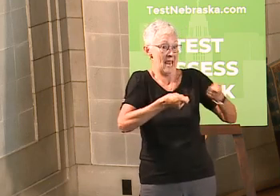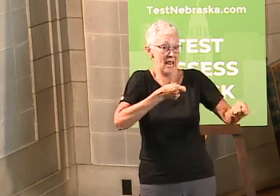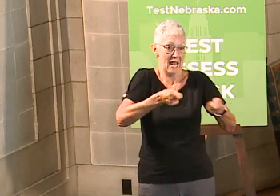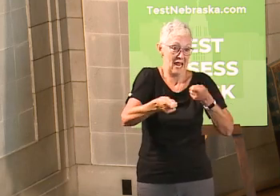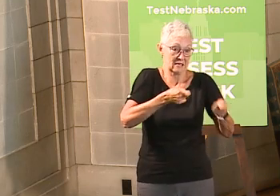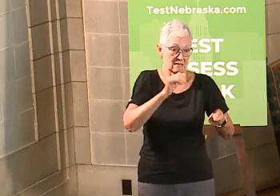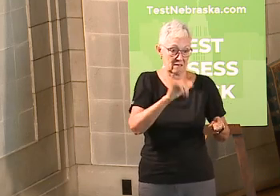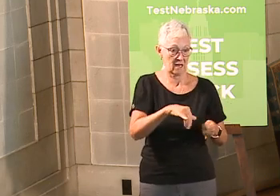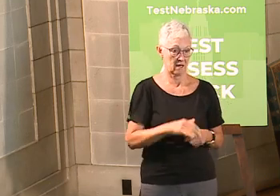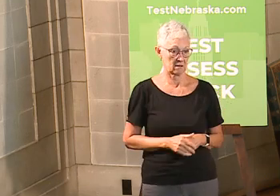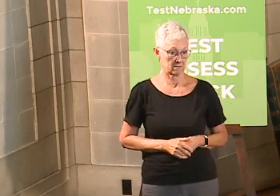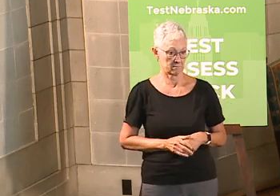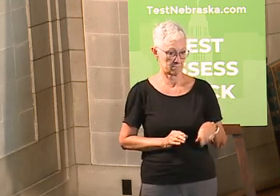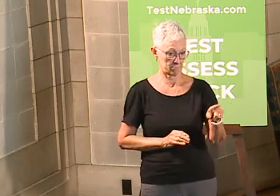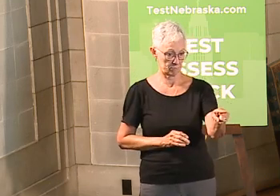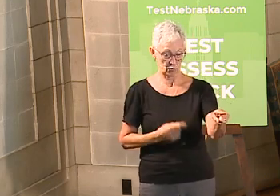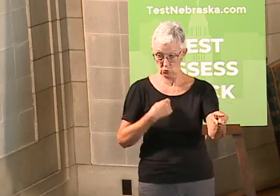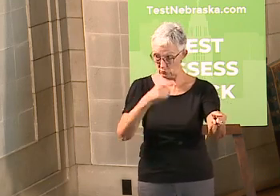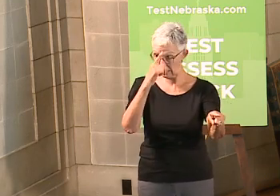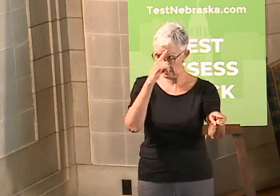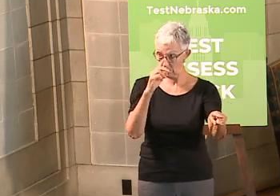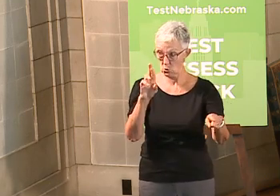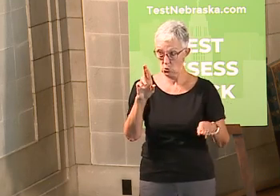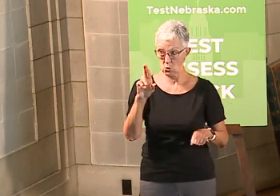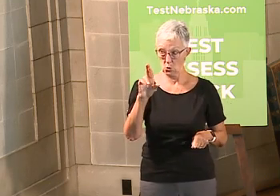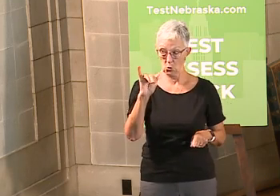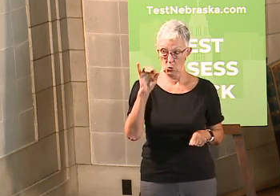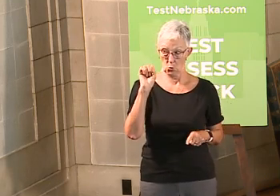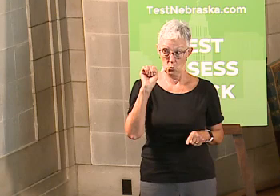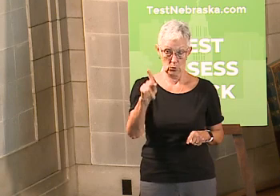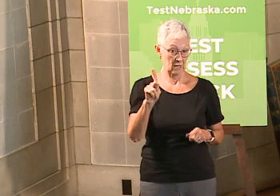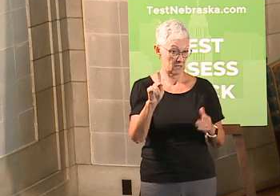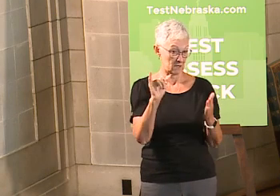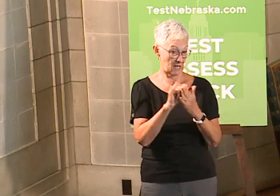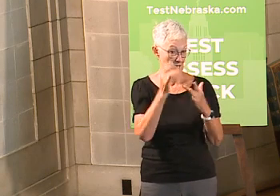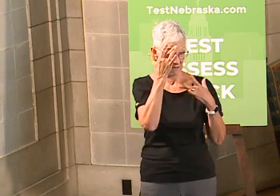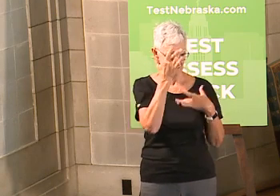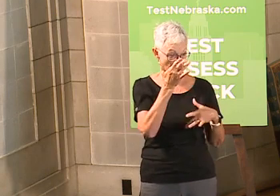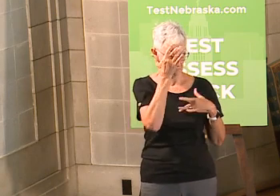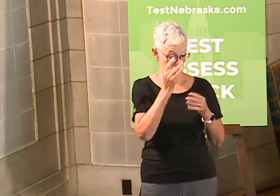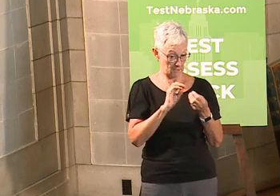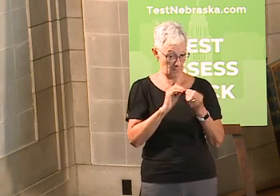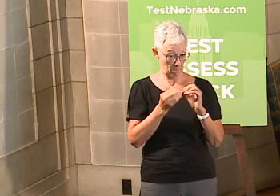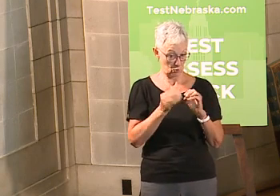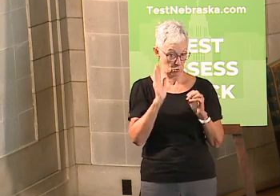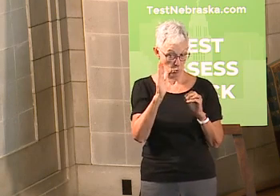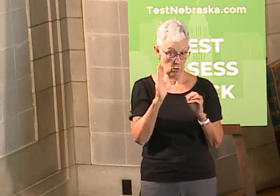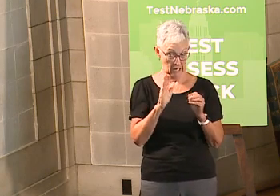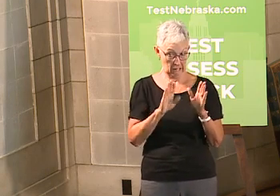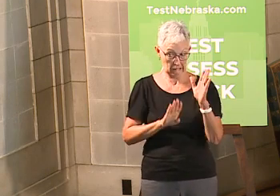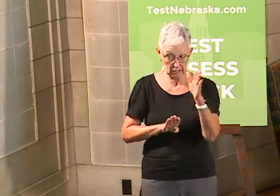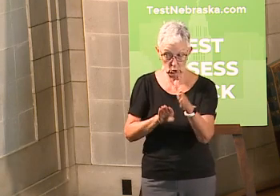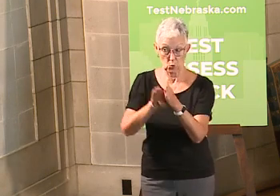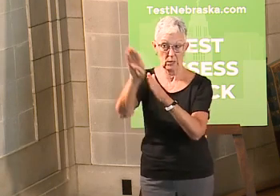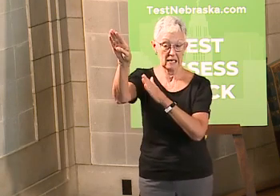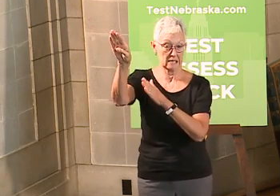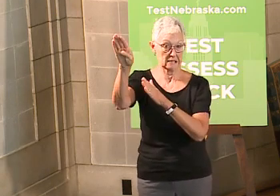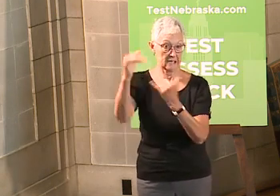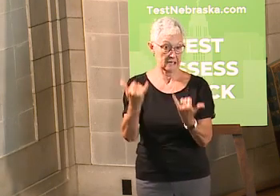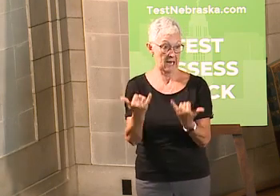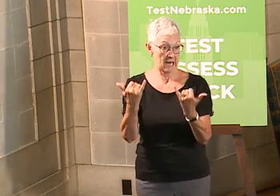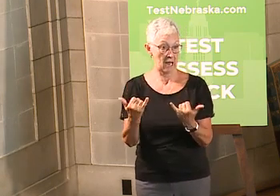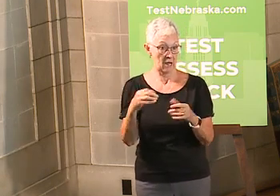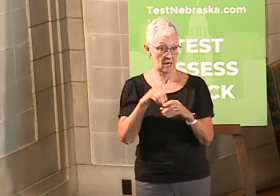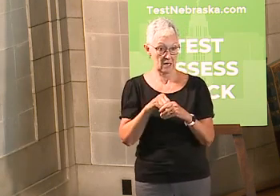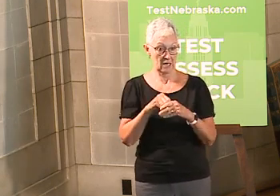could increase now that you've got some of the DHA? So the question was, do I think there is a risk the virus could increase? And I think what will probably